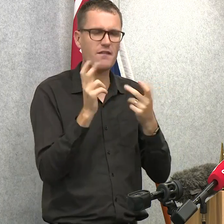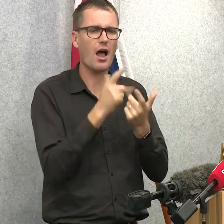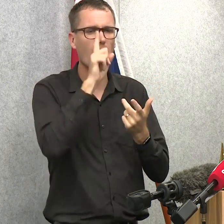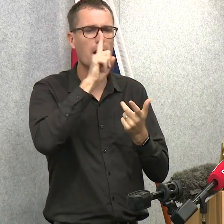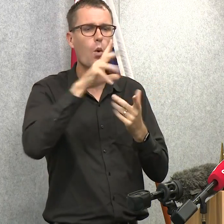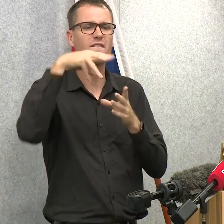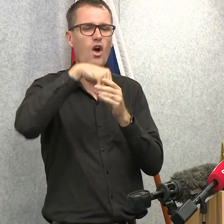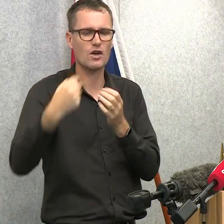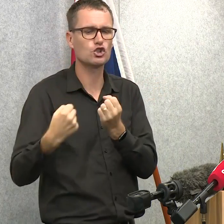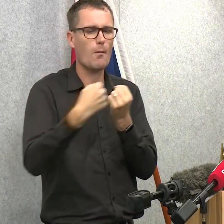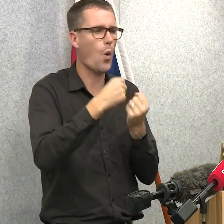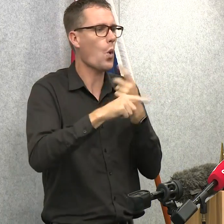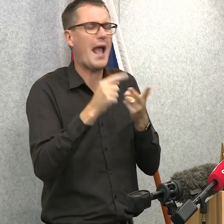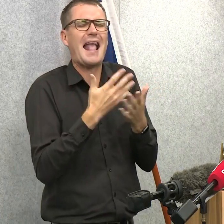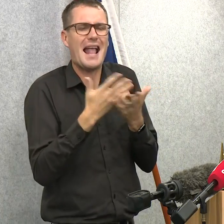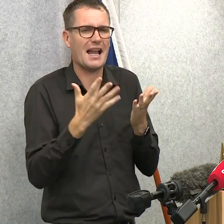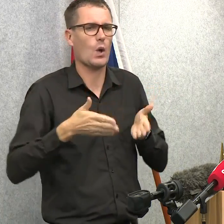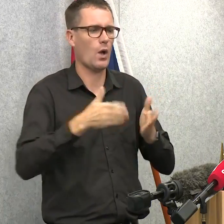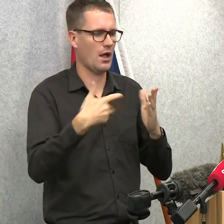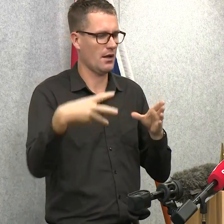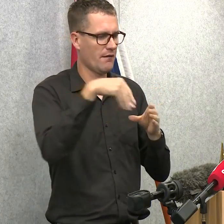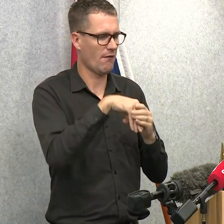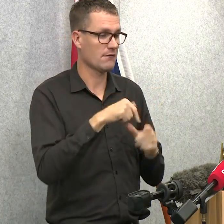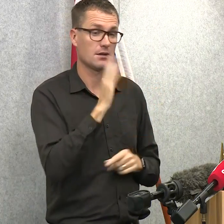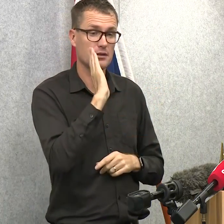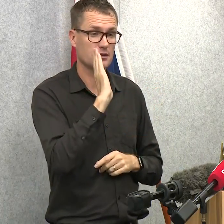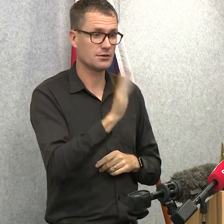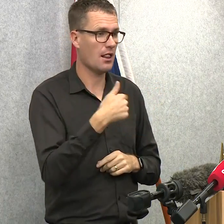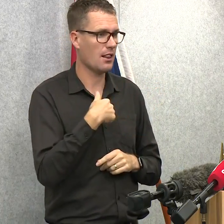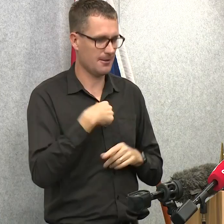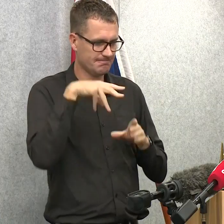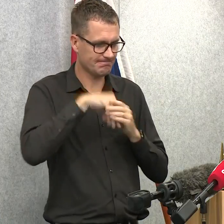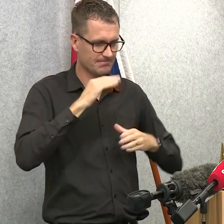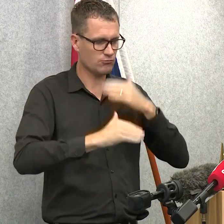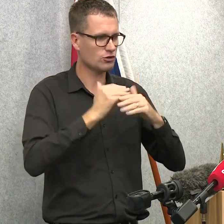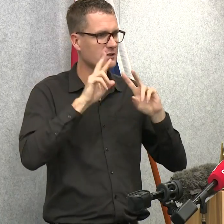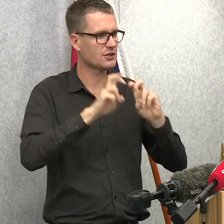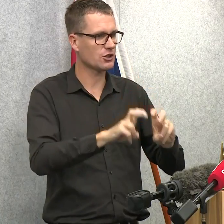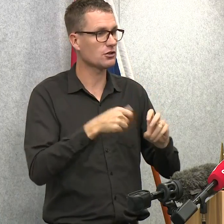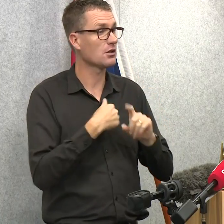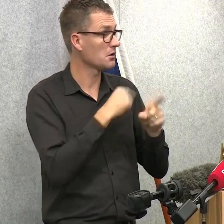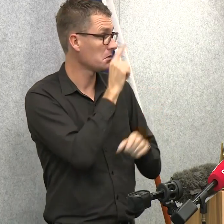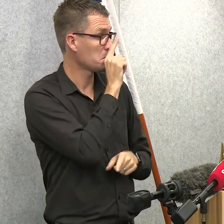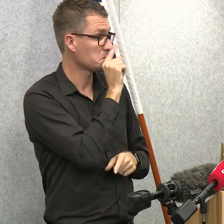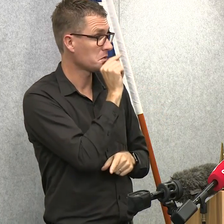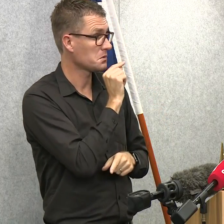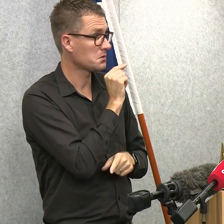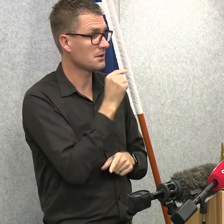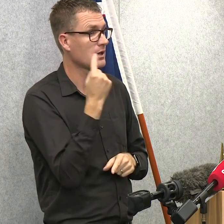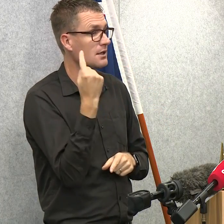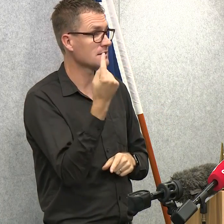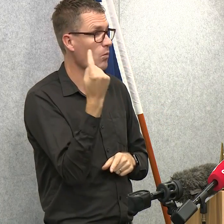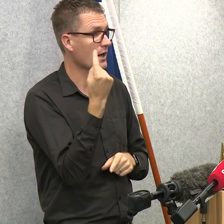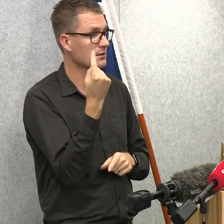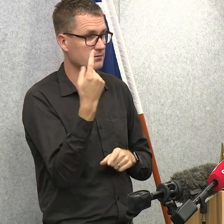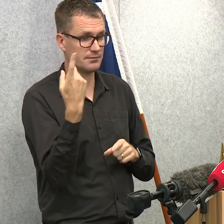supporting or in any other way, and we're still conducting that part of the investigation. Could there, for instance, be someone who went and